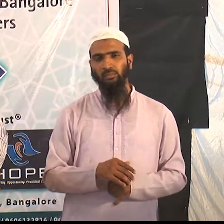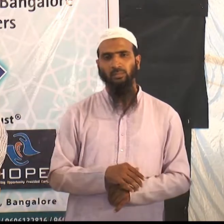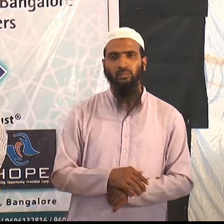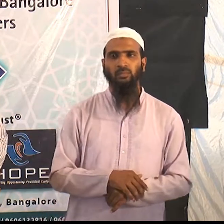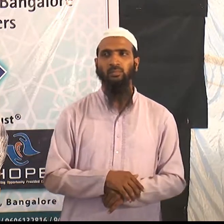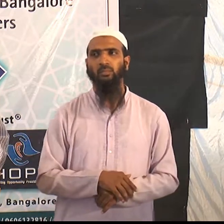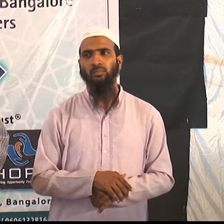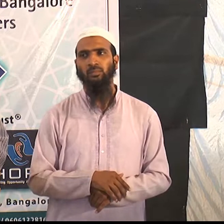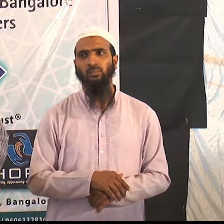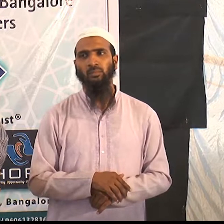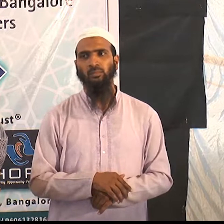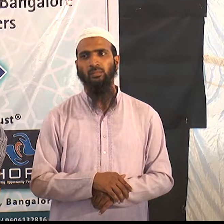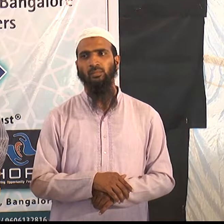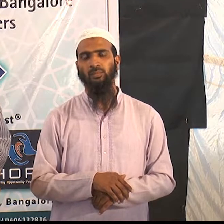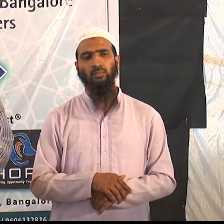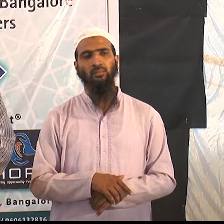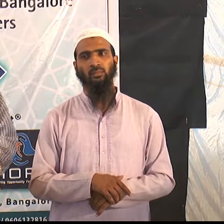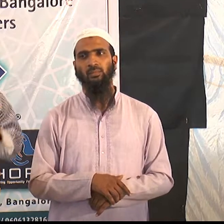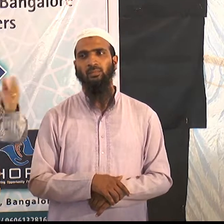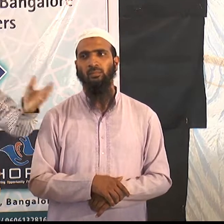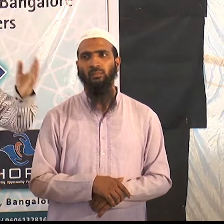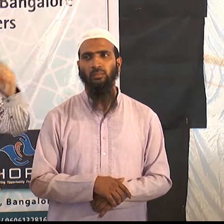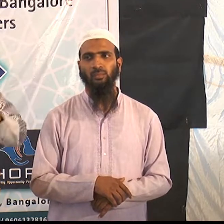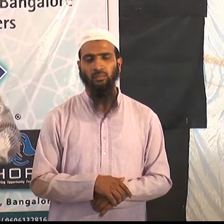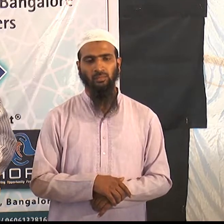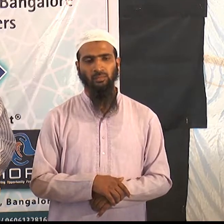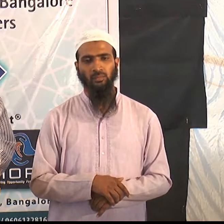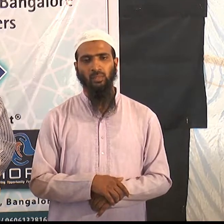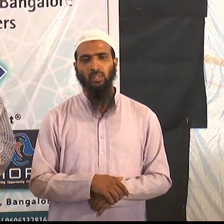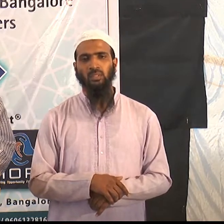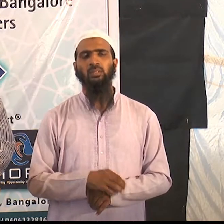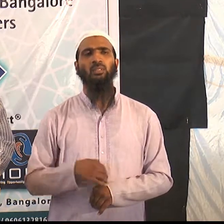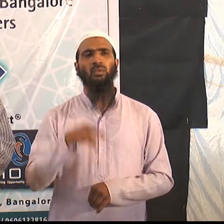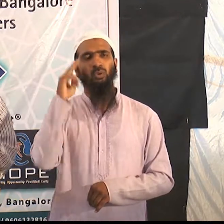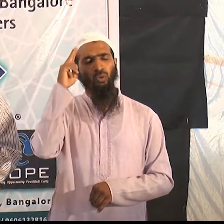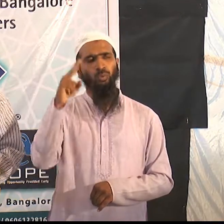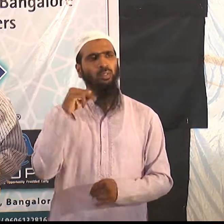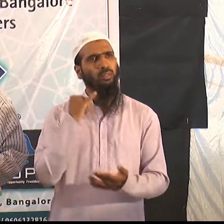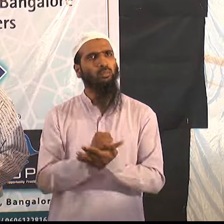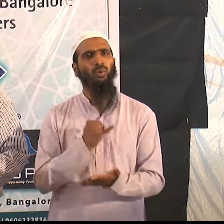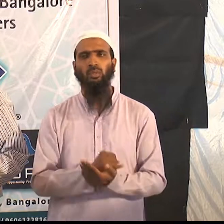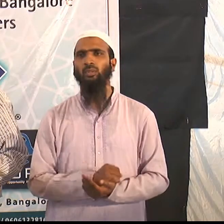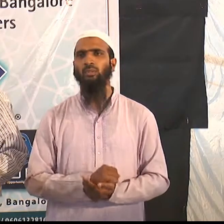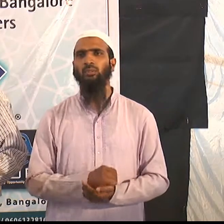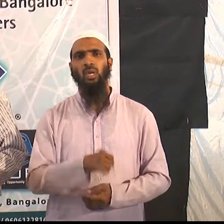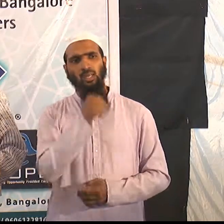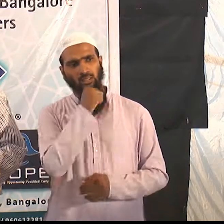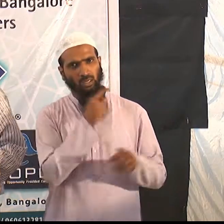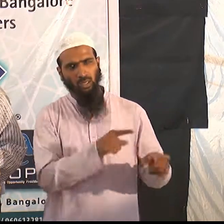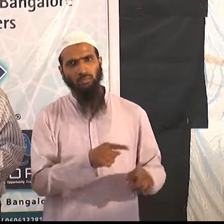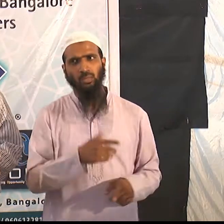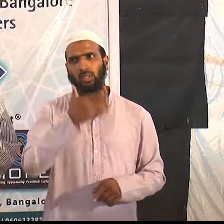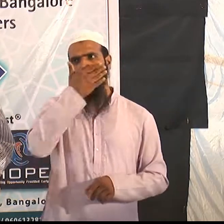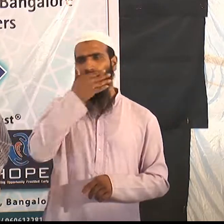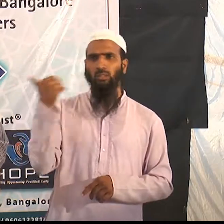so important, be it any religion, whether it's Islam, whether it is Jainism, whether it is